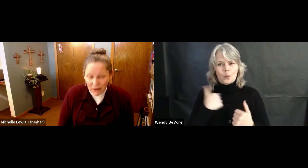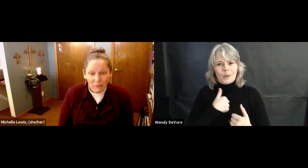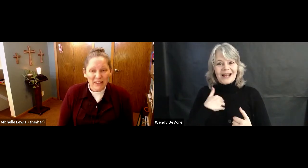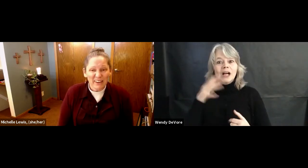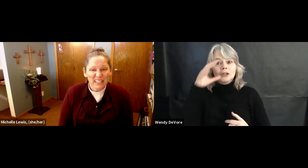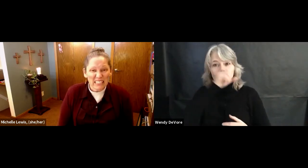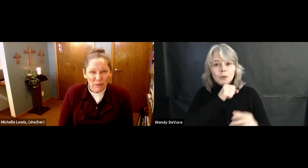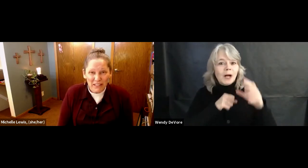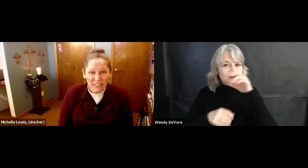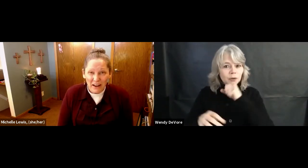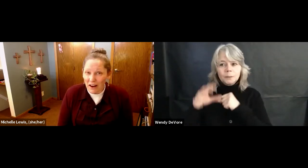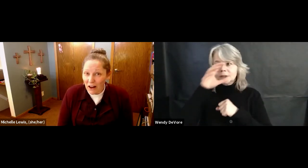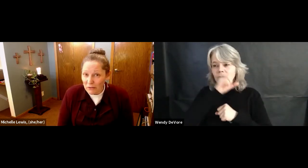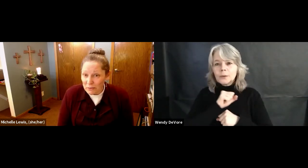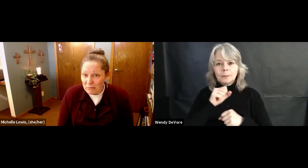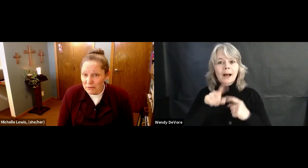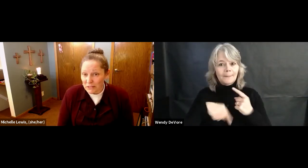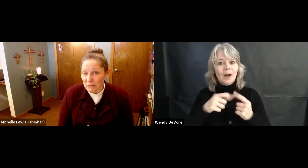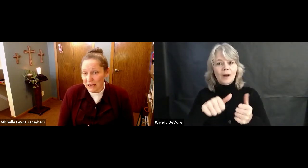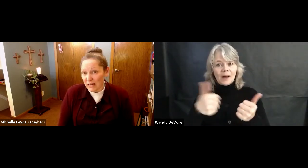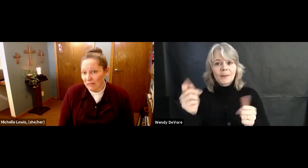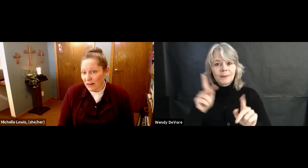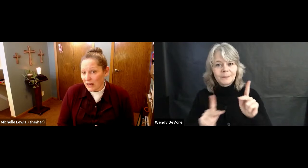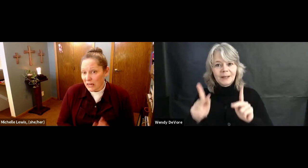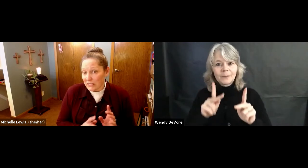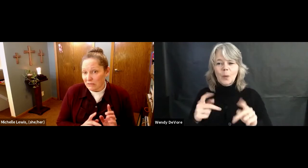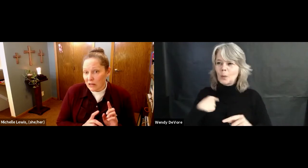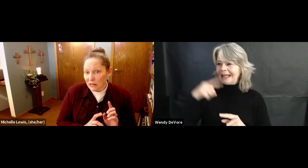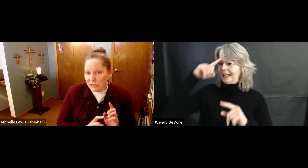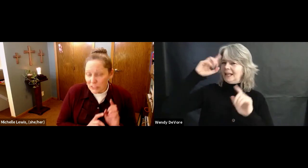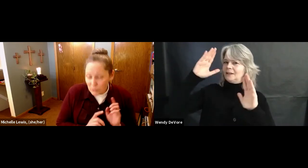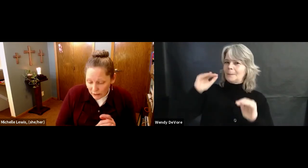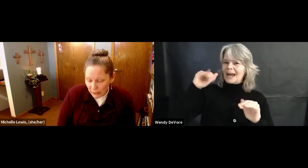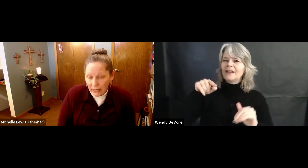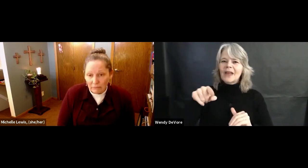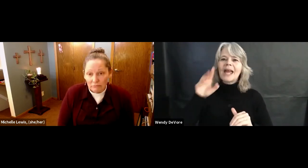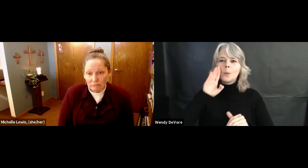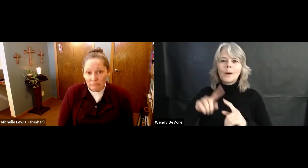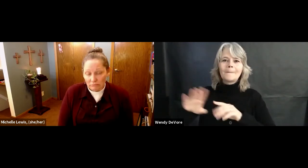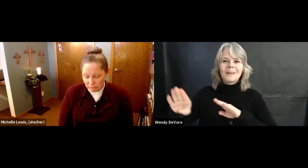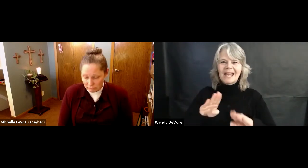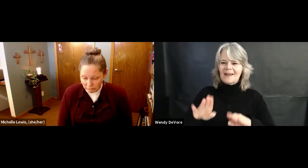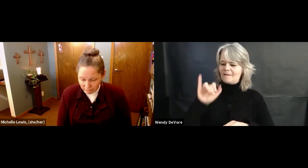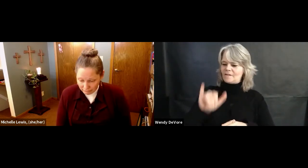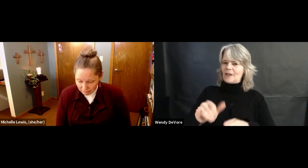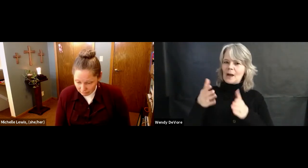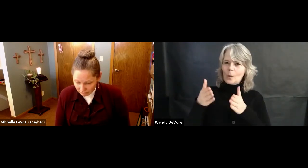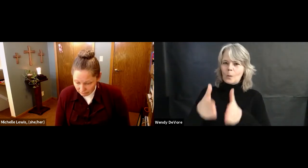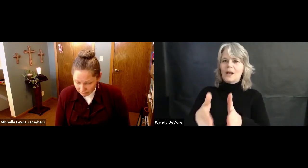people, that we expect other people to behave in just one way.